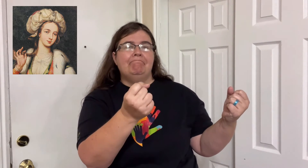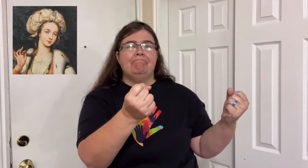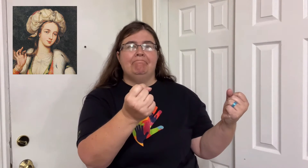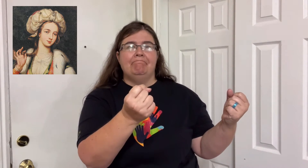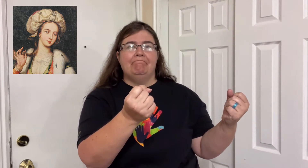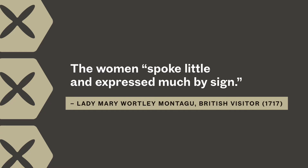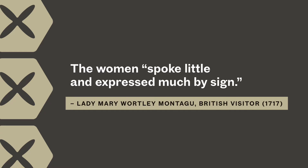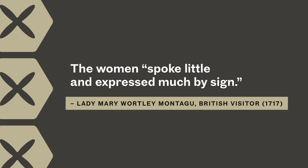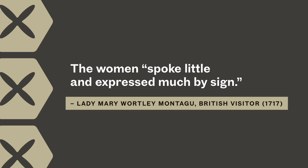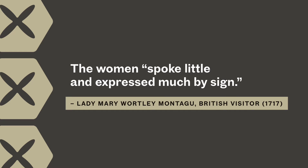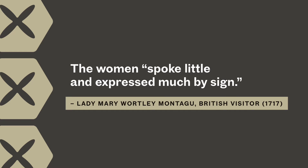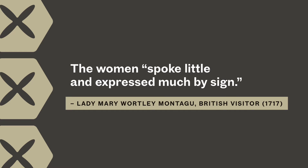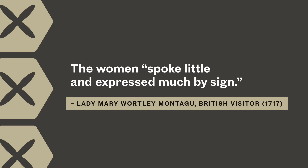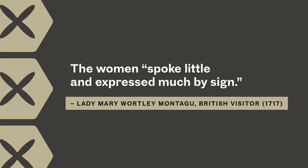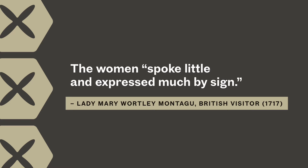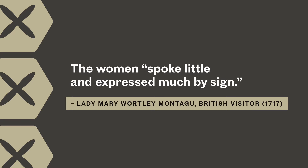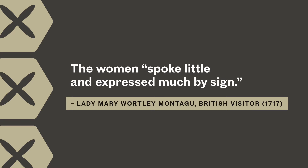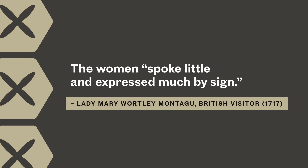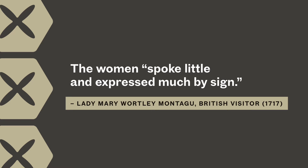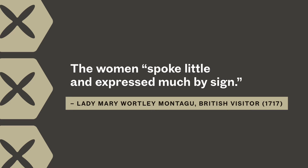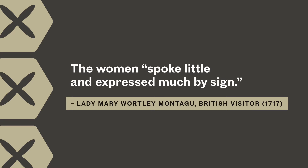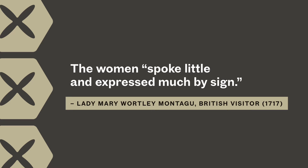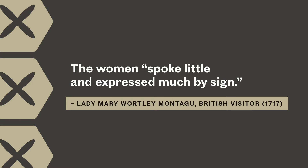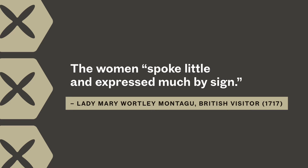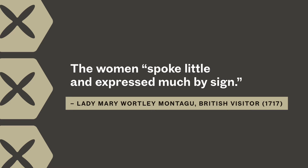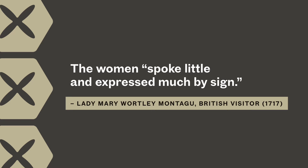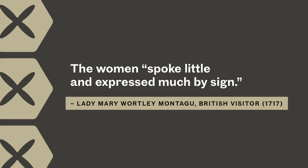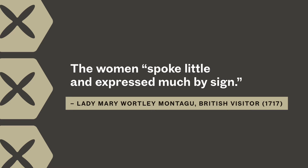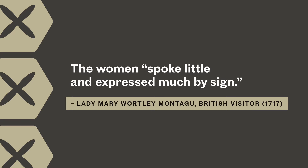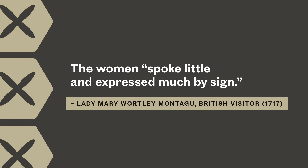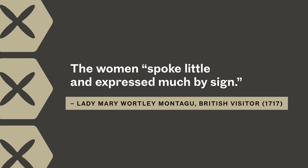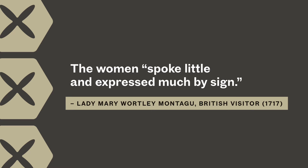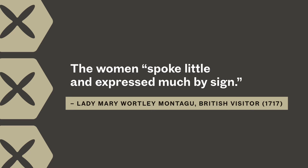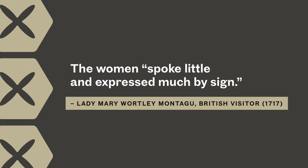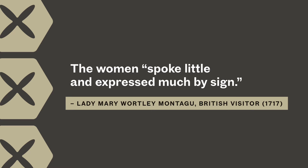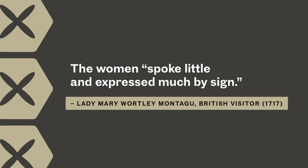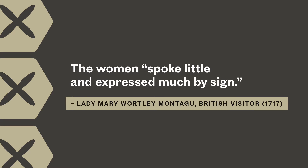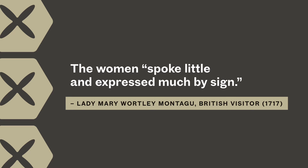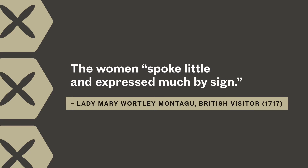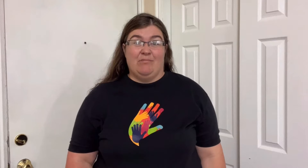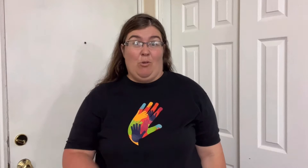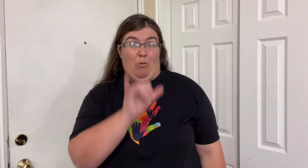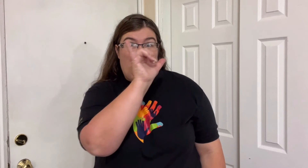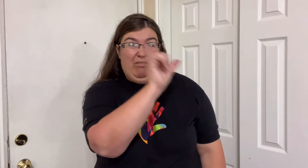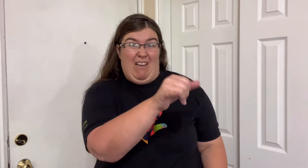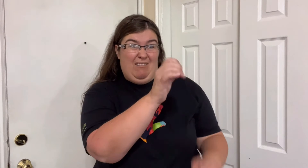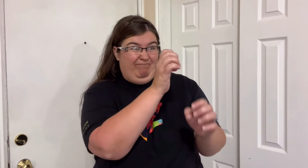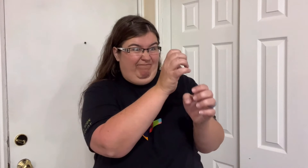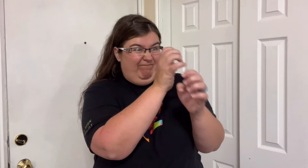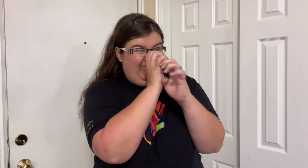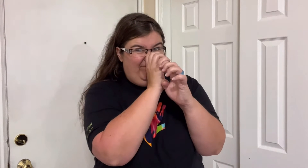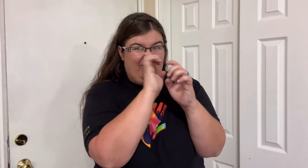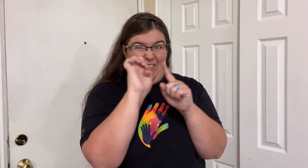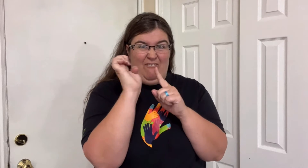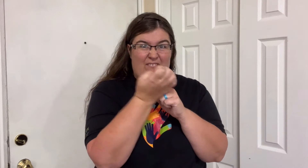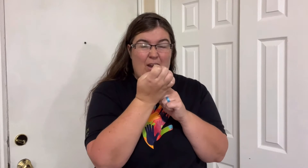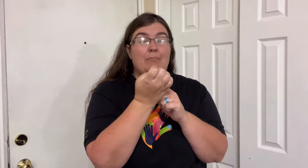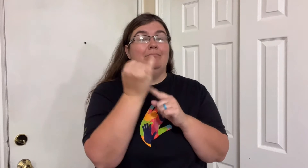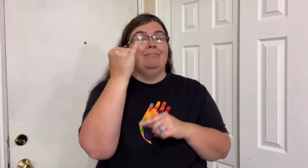with each other. The women spoke little and expressed much by sign. So in that strict environment, if